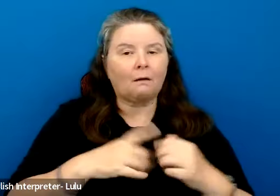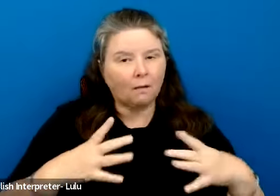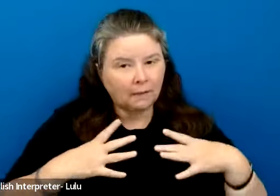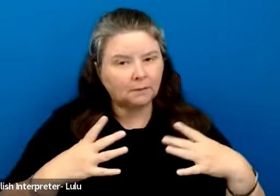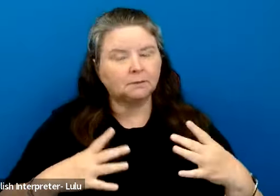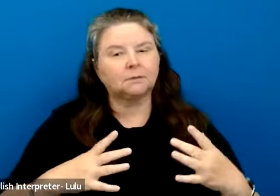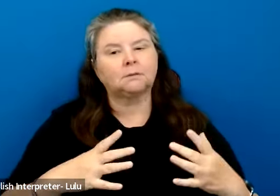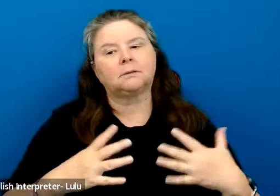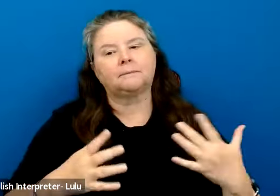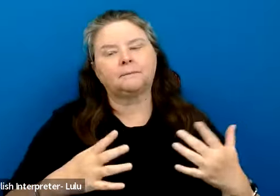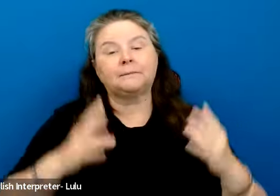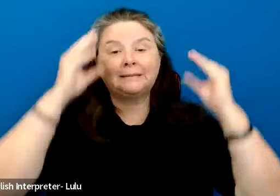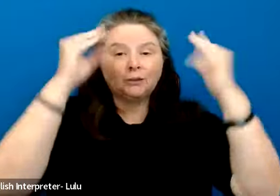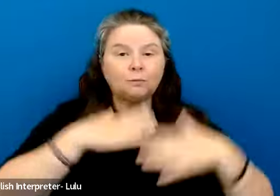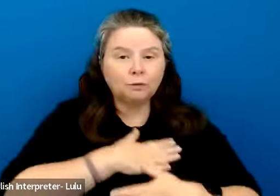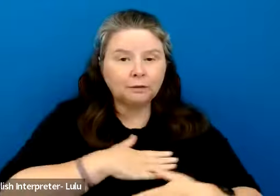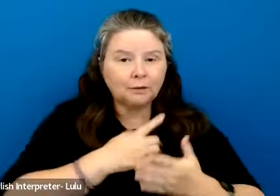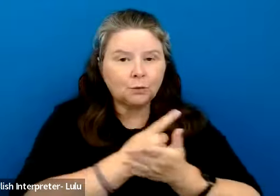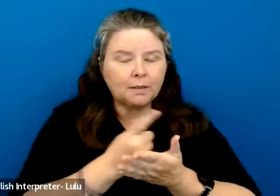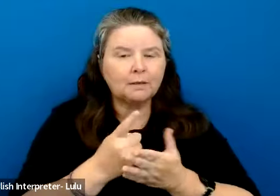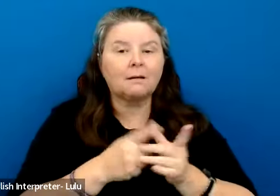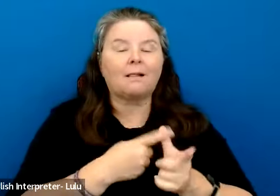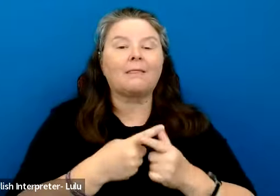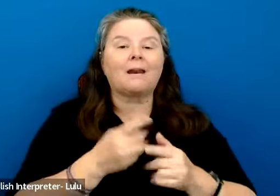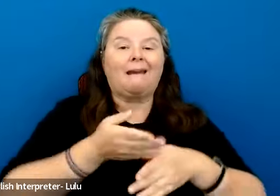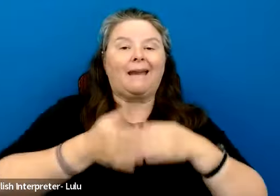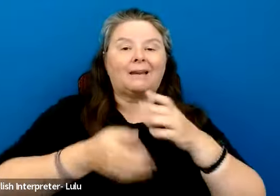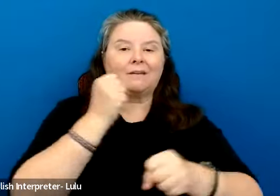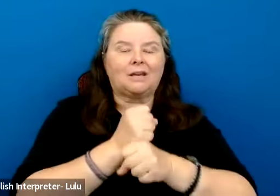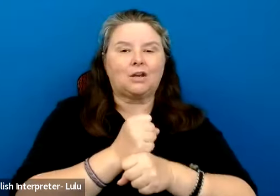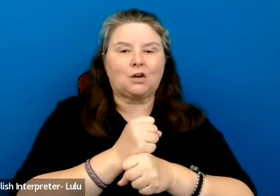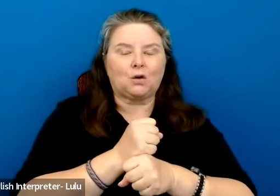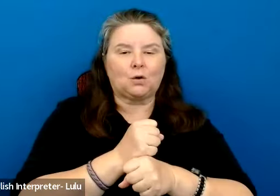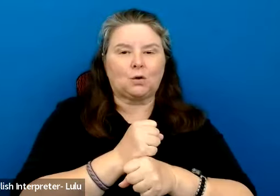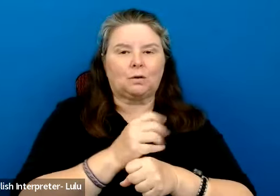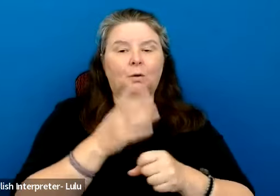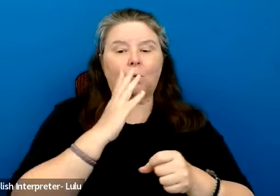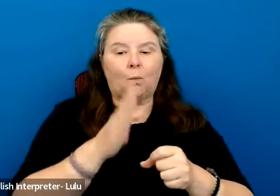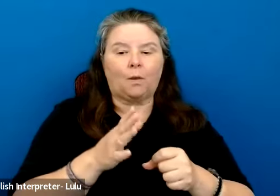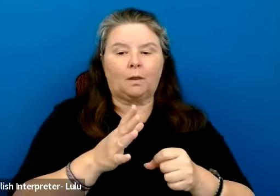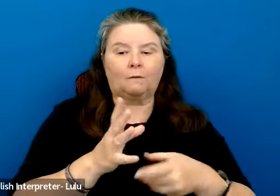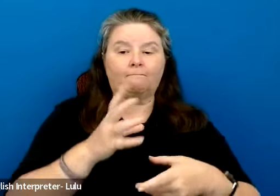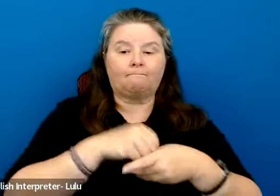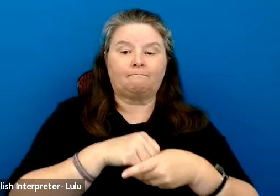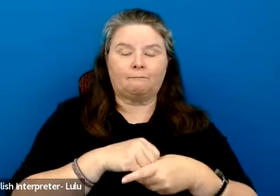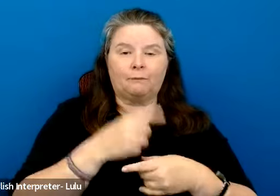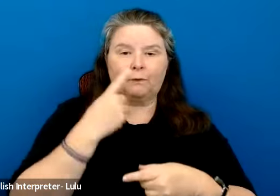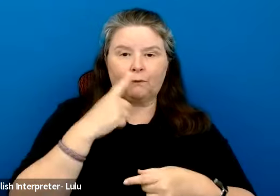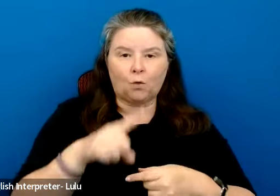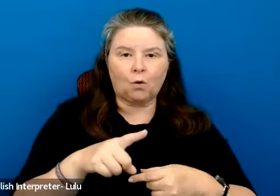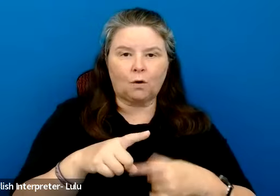holidays, Teacher Appreciation Week, and then end of year gifts. They'll be in charge of